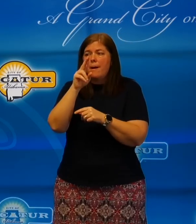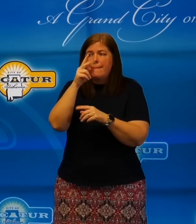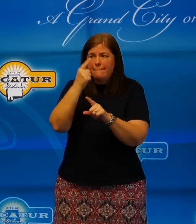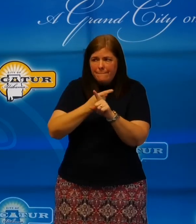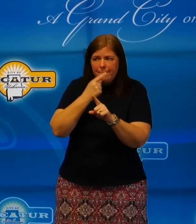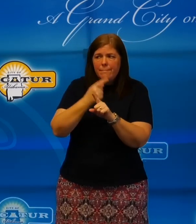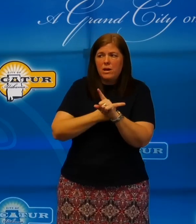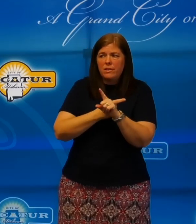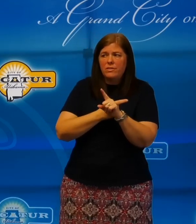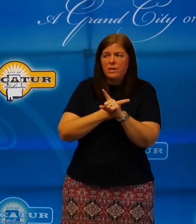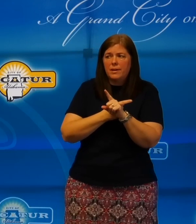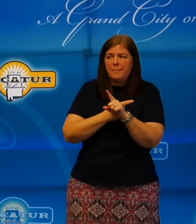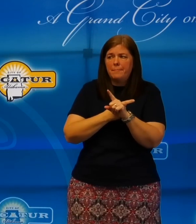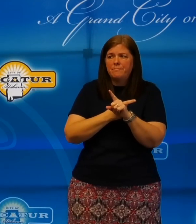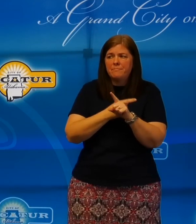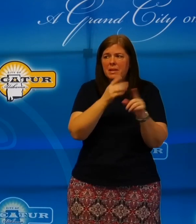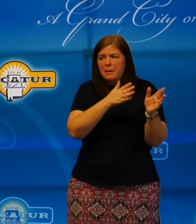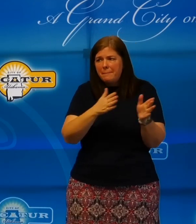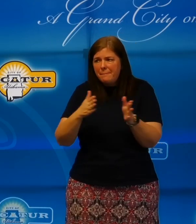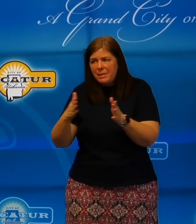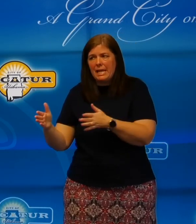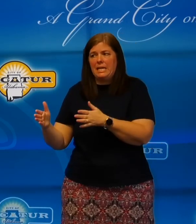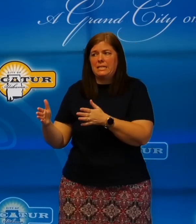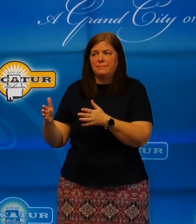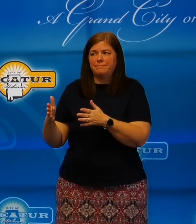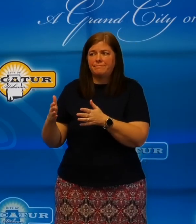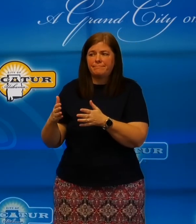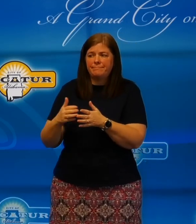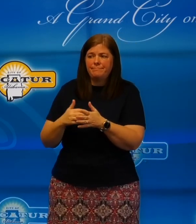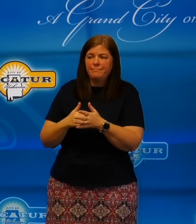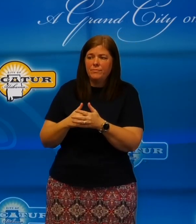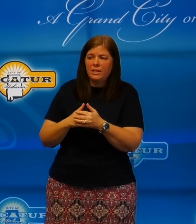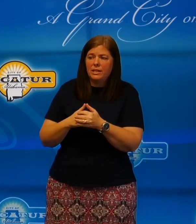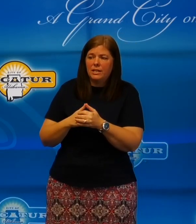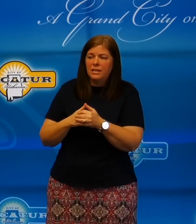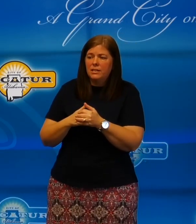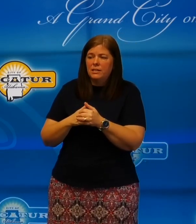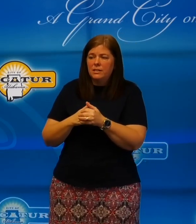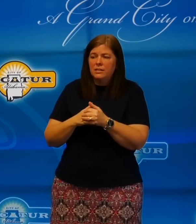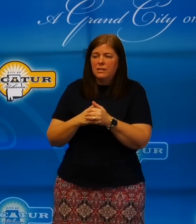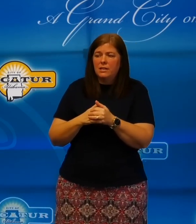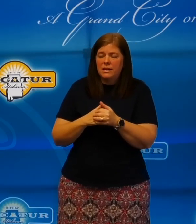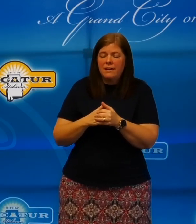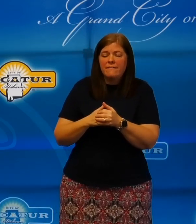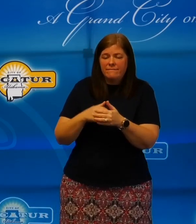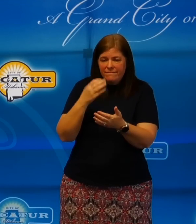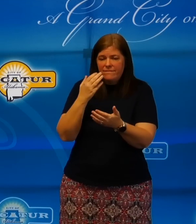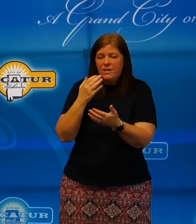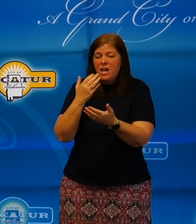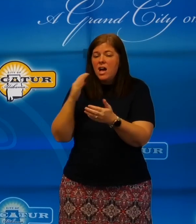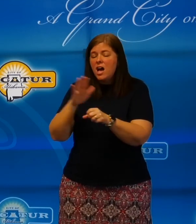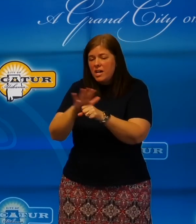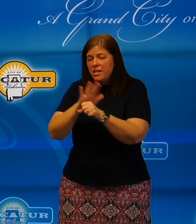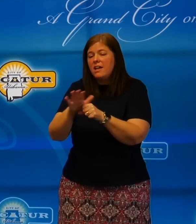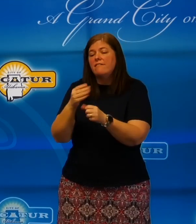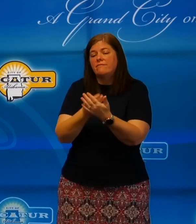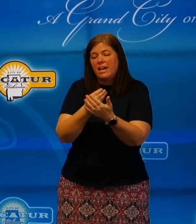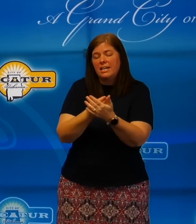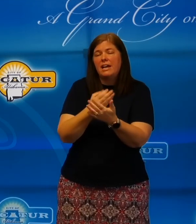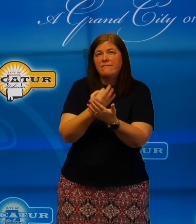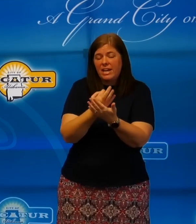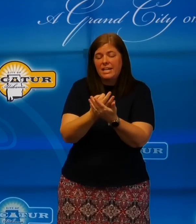or a 2.5-month not a process, but enough finances to cover you for 2.5